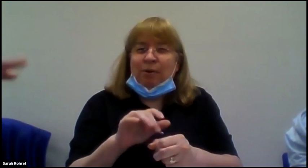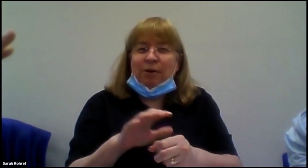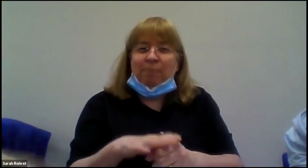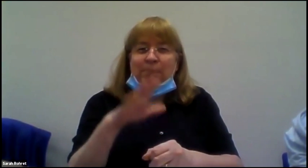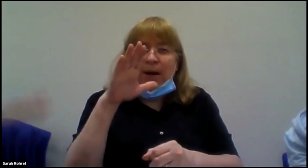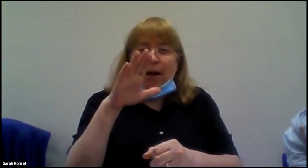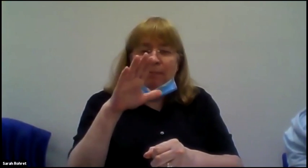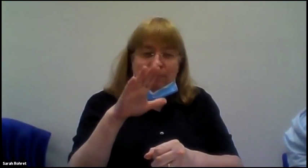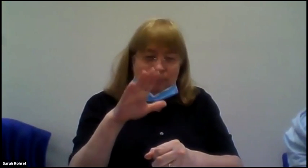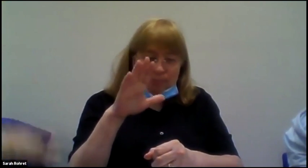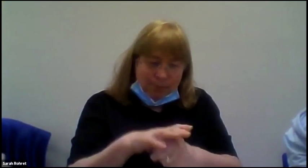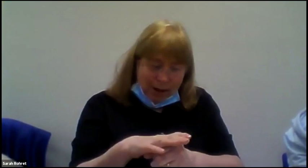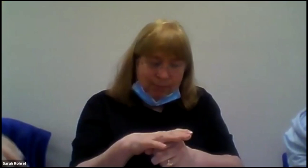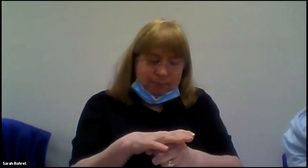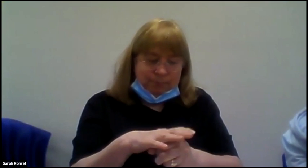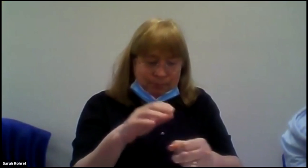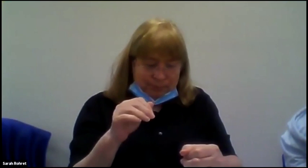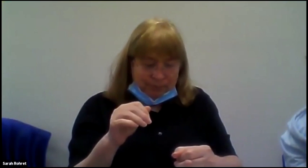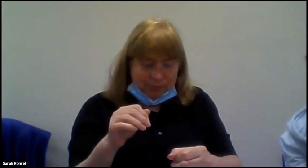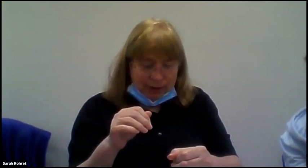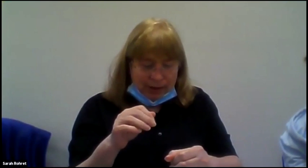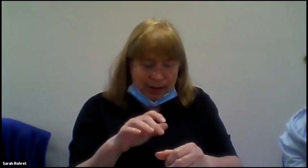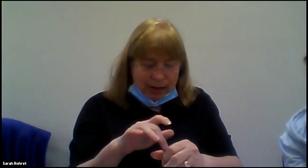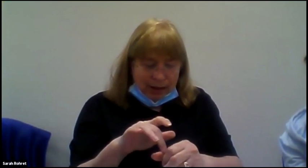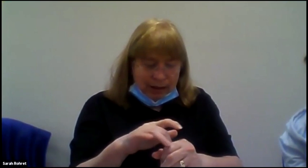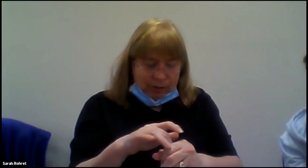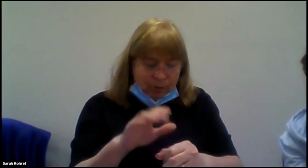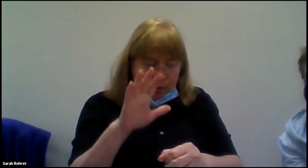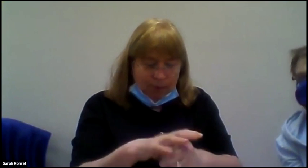Soda pop. Pop. Okay. Soda pop.